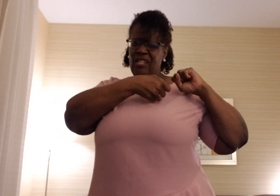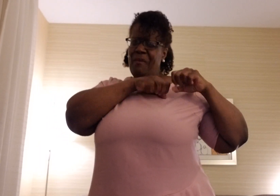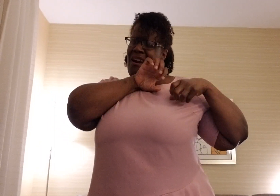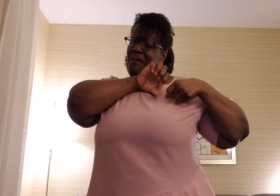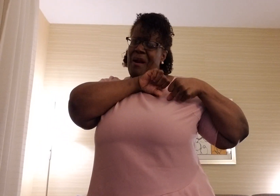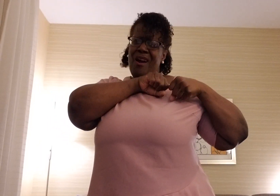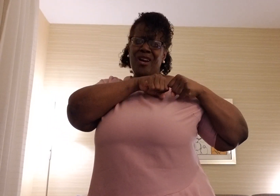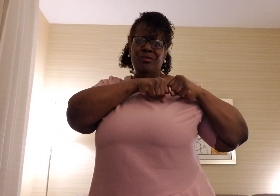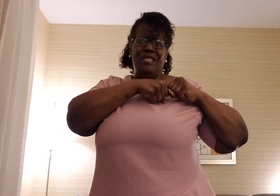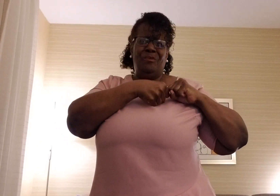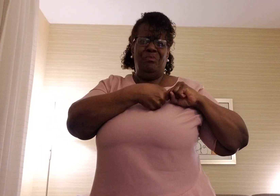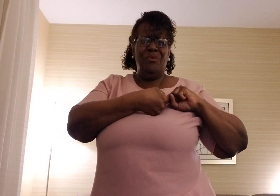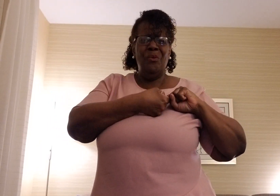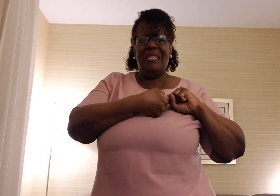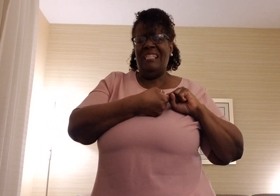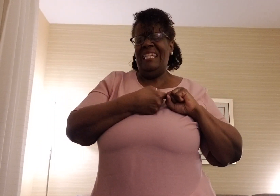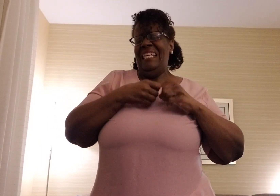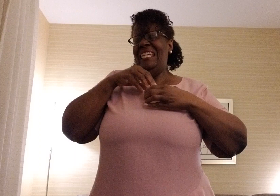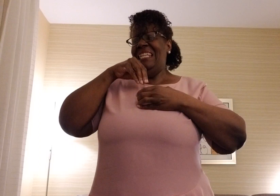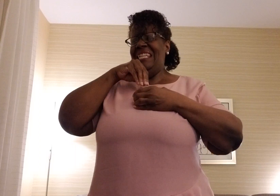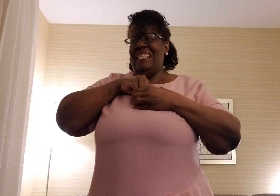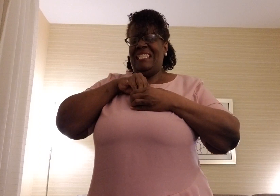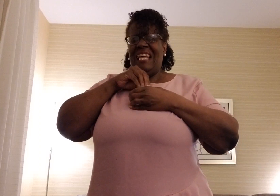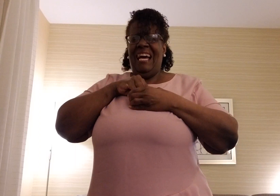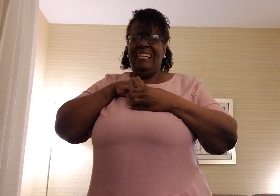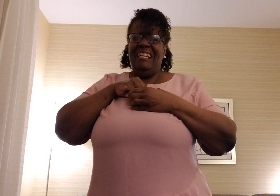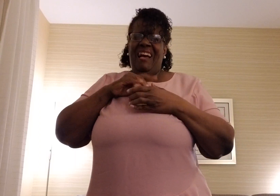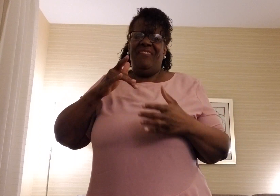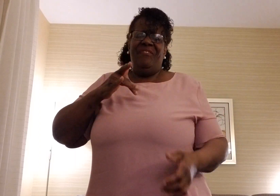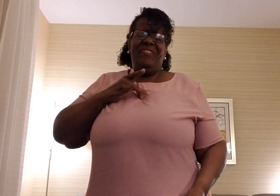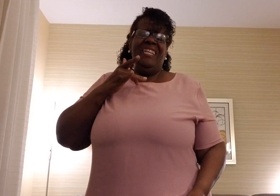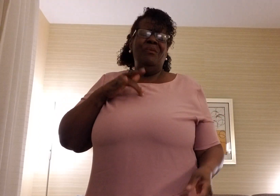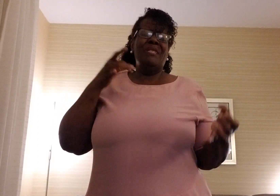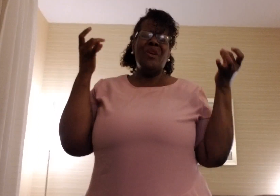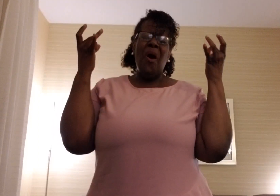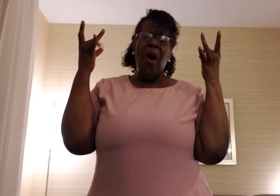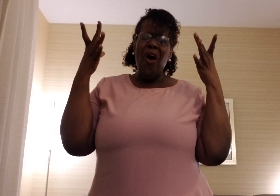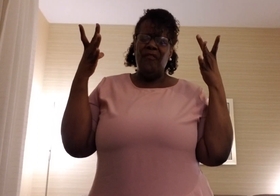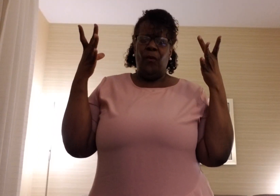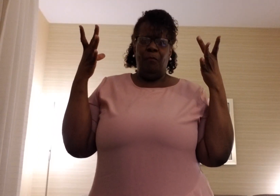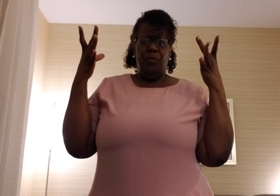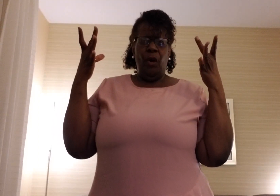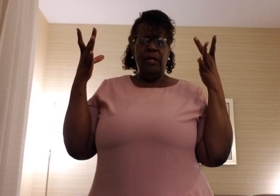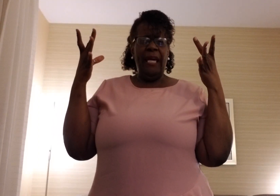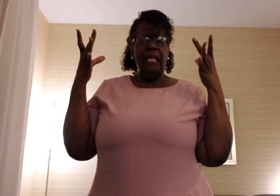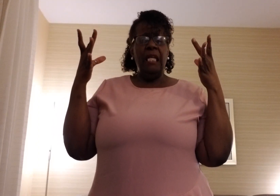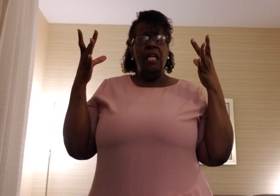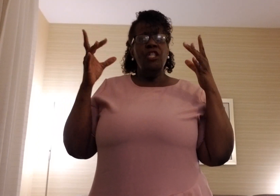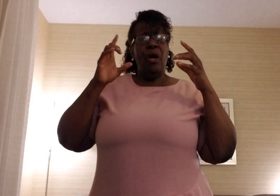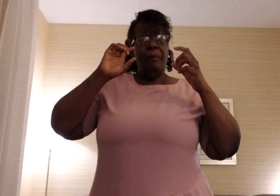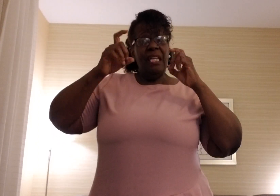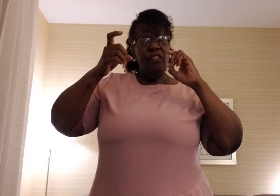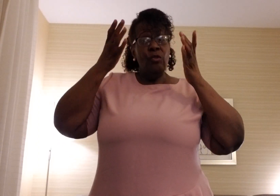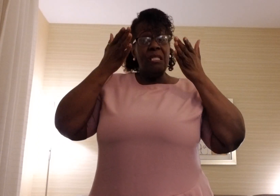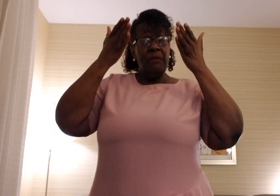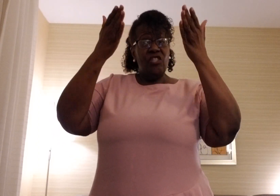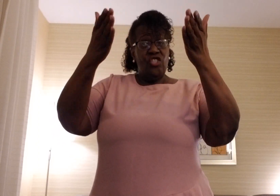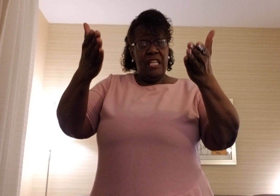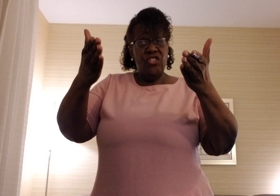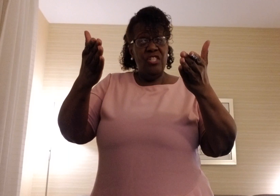in my heart was just broken inside. It was awful, okay? So I'm giving you some suggestions.